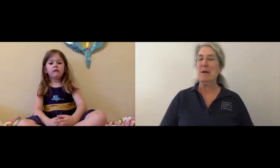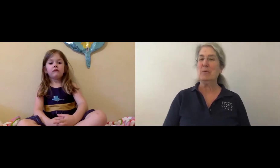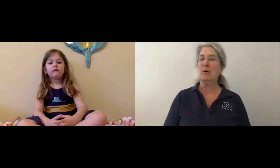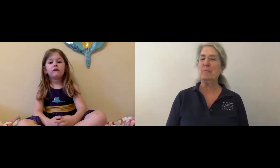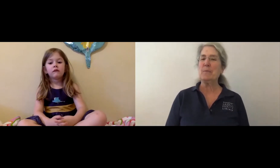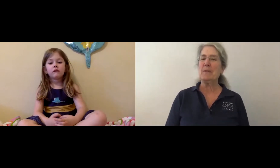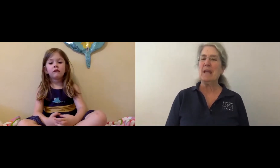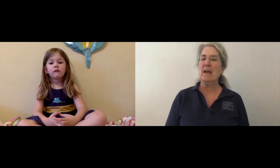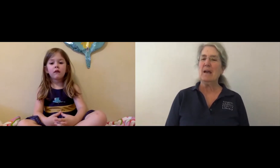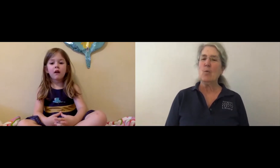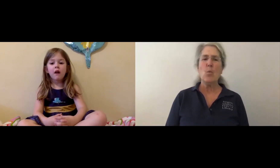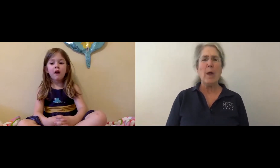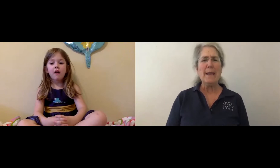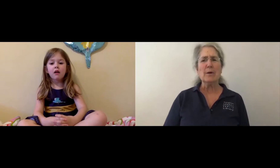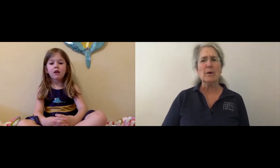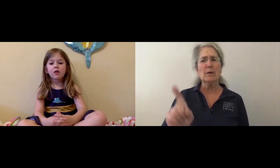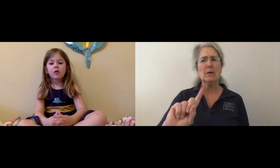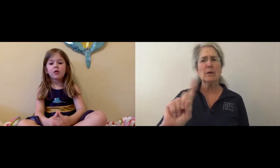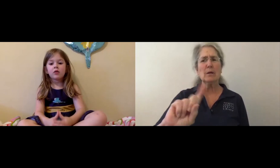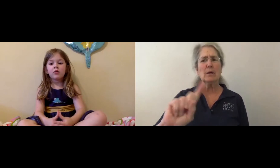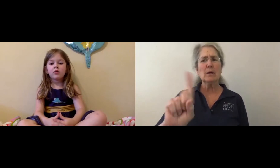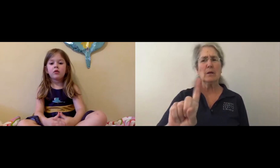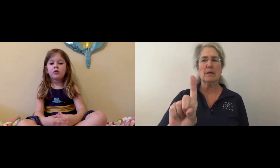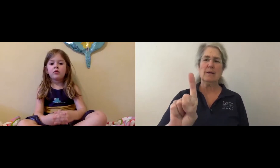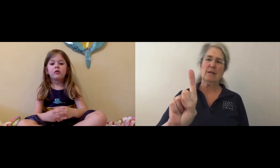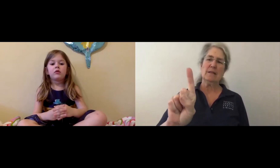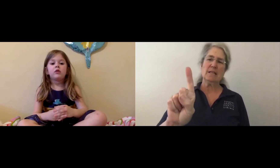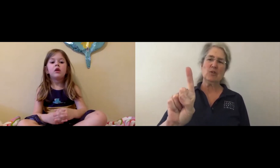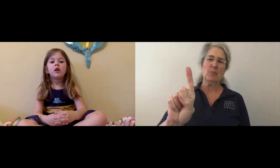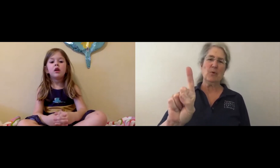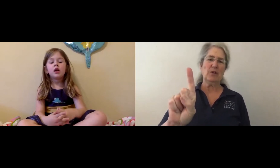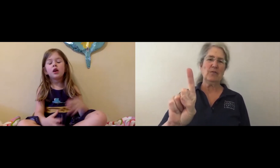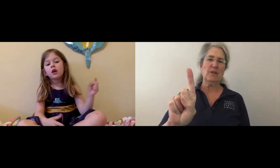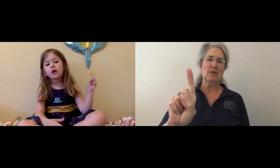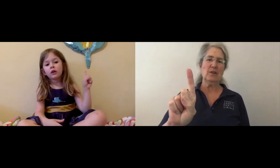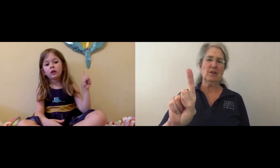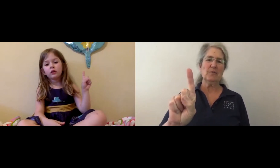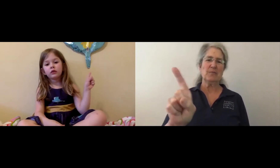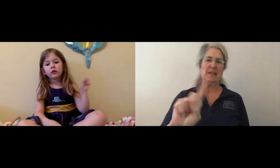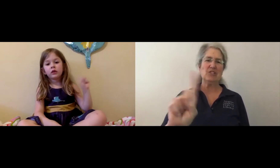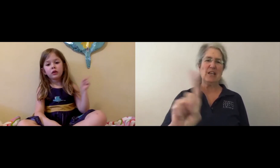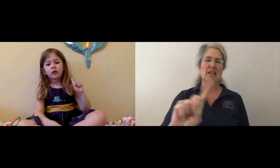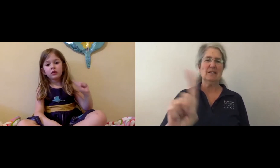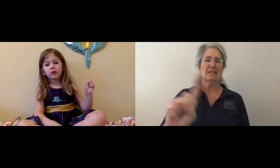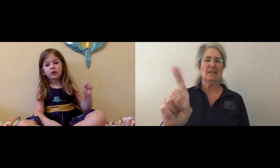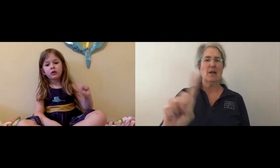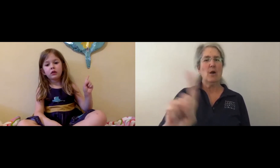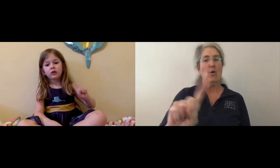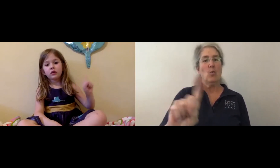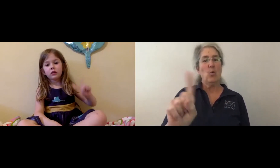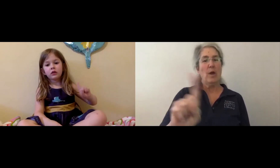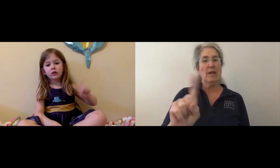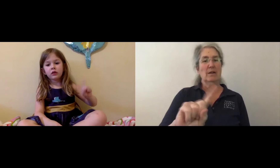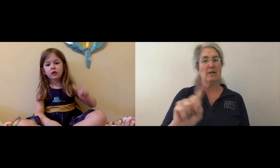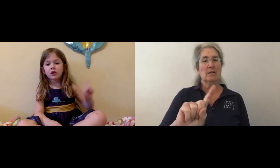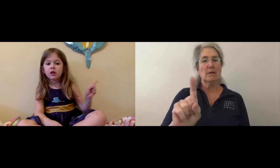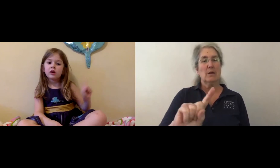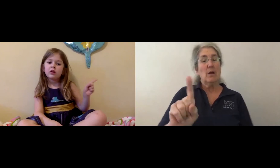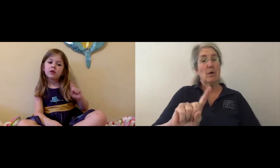remember. Where. Take your pointer finger, shake it. Where.